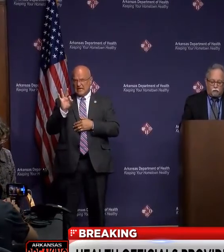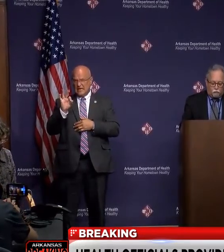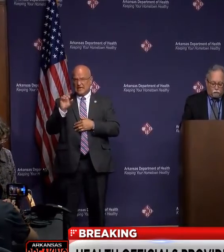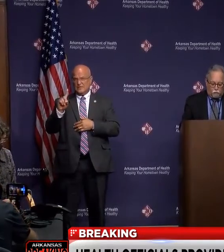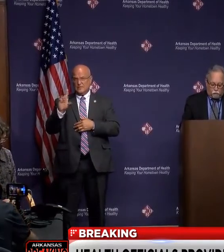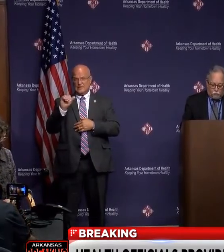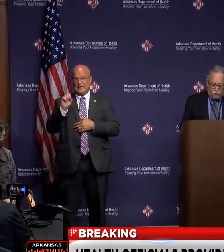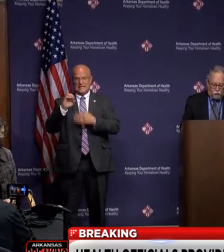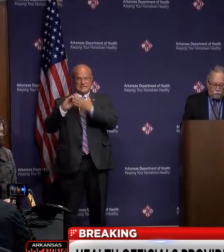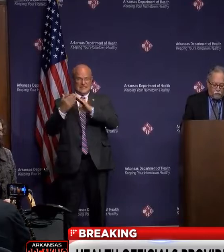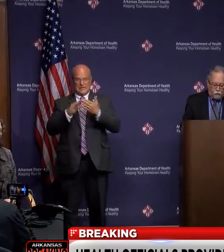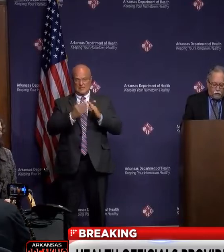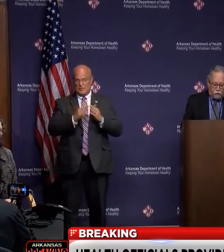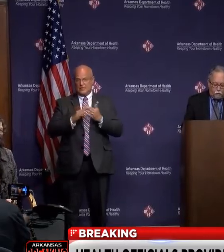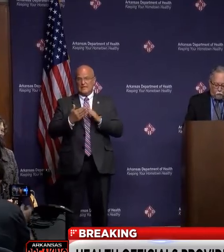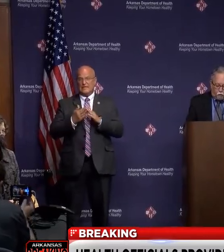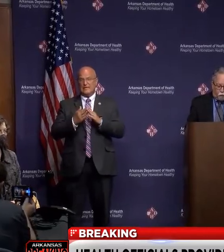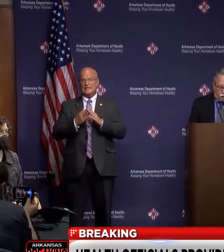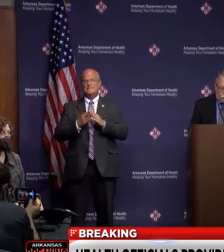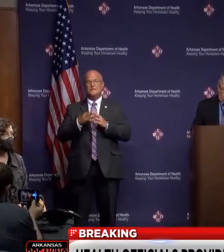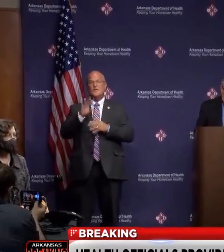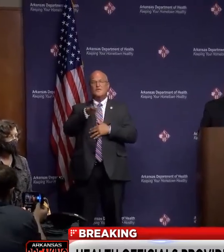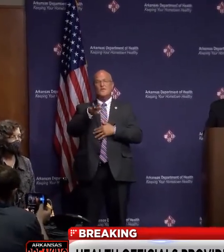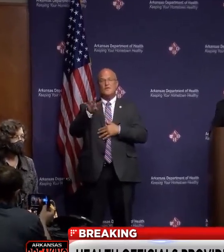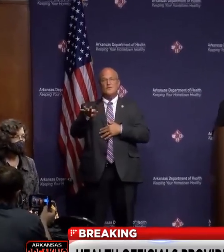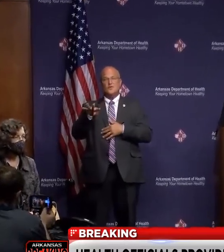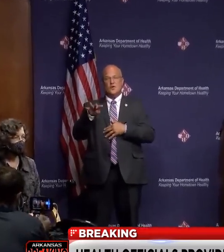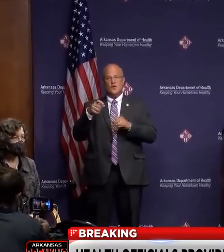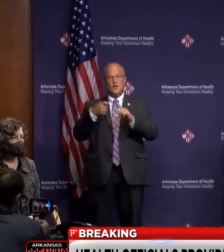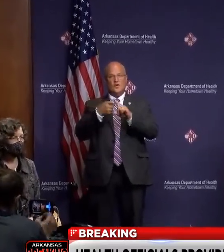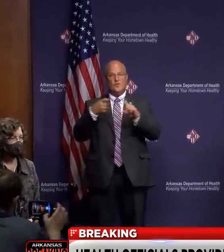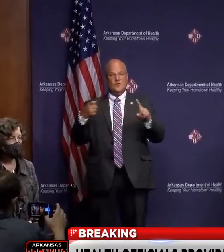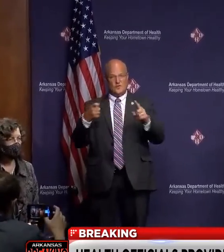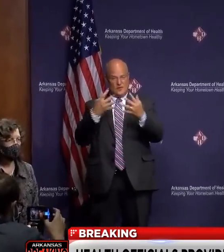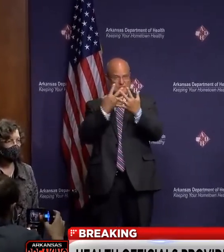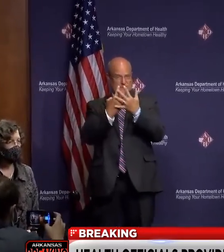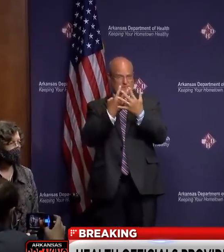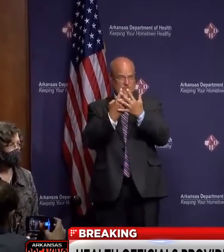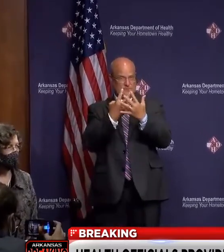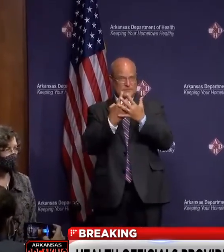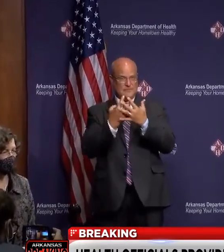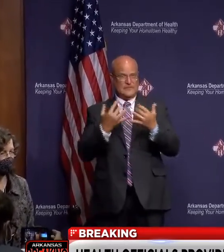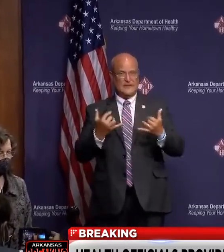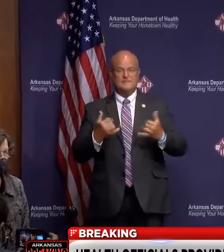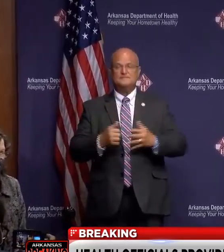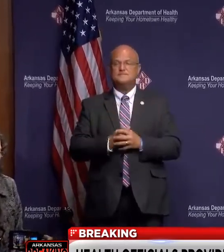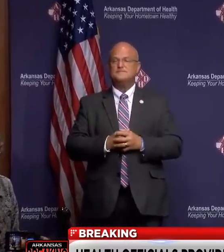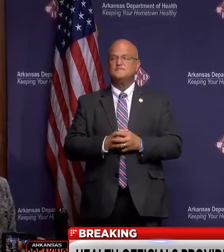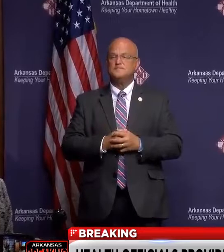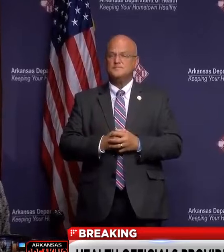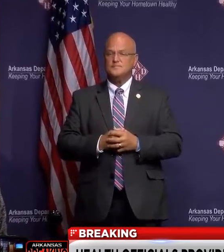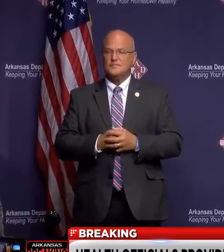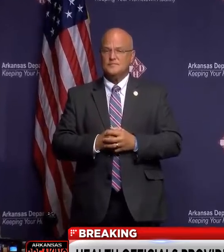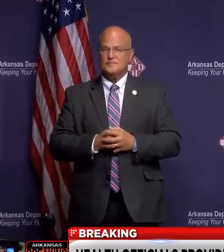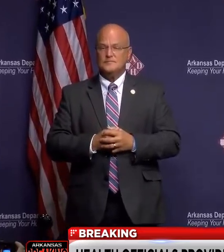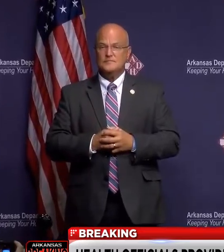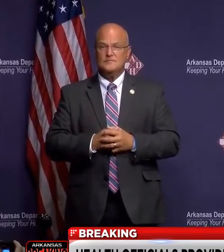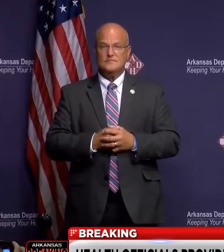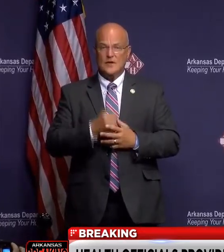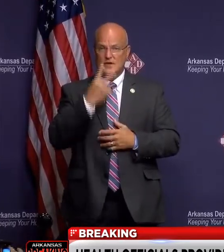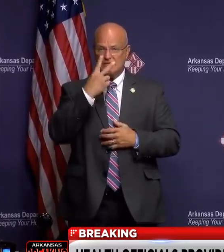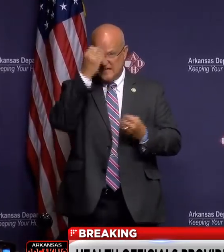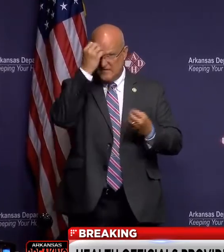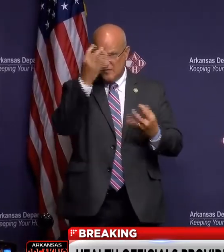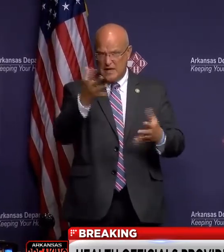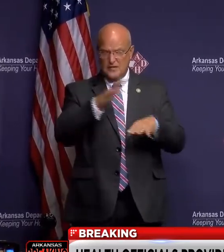691 cases from the community and 44 cases from correctional institutions. And you can see that